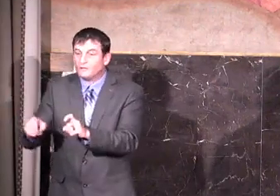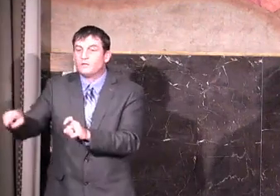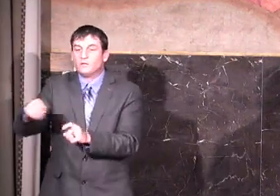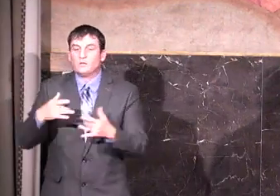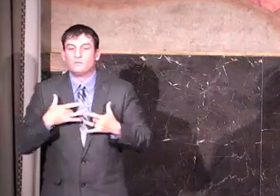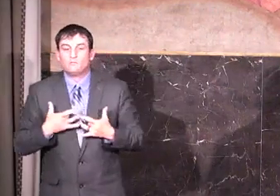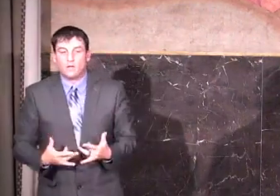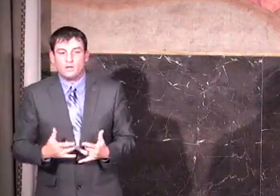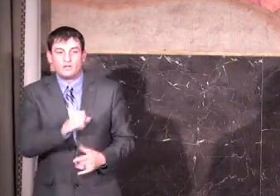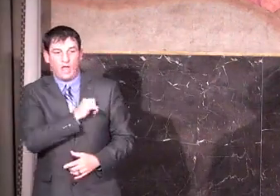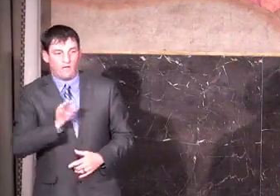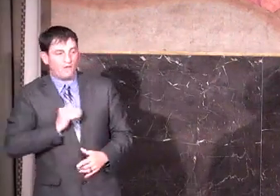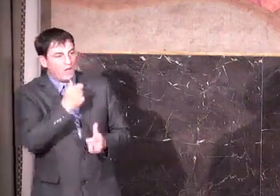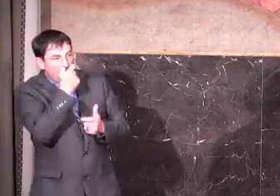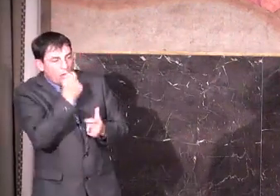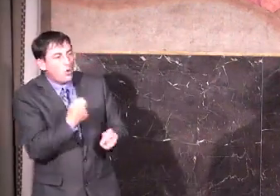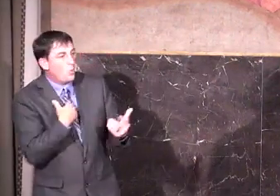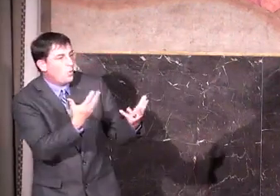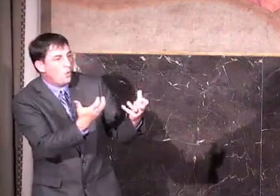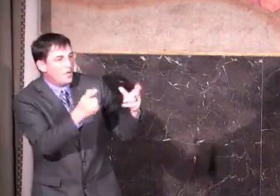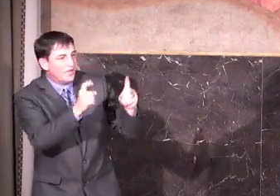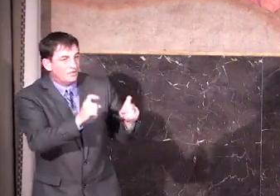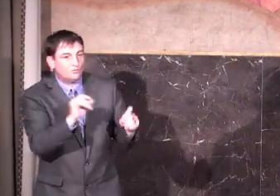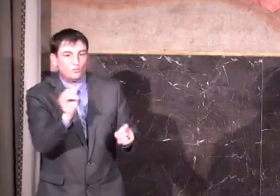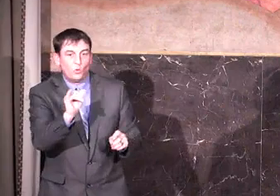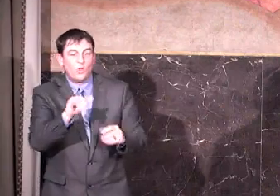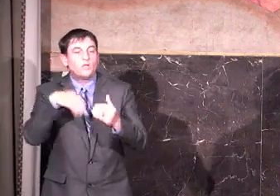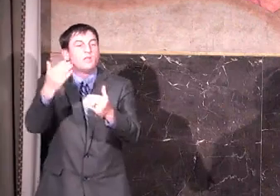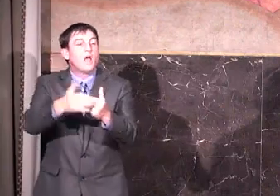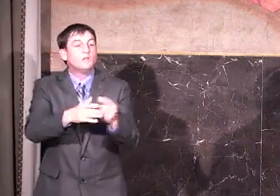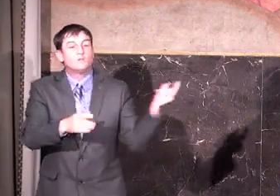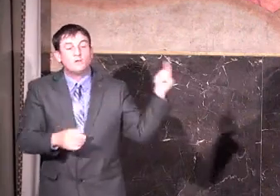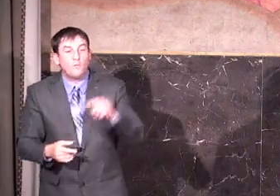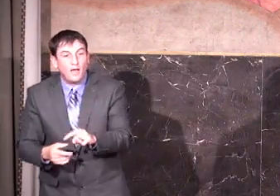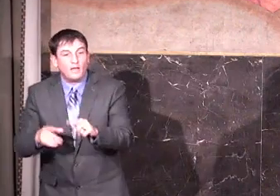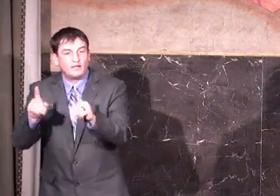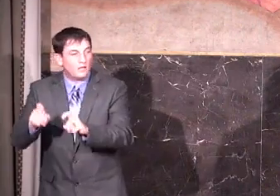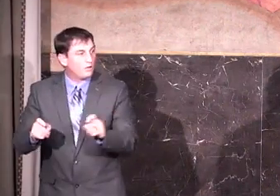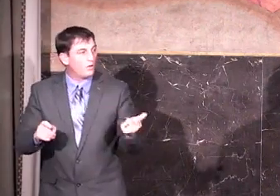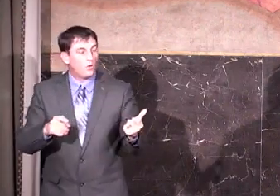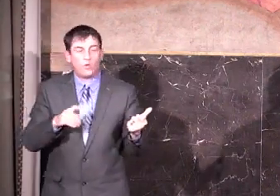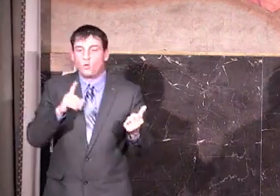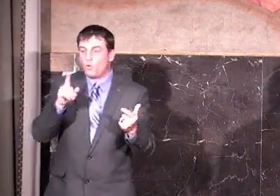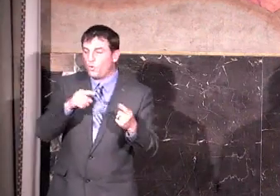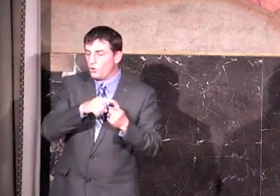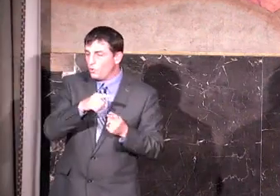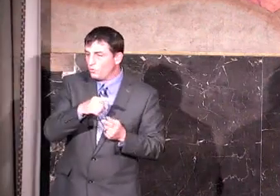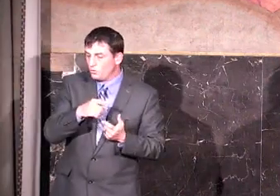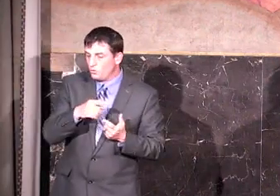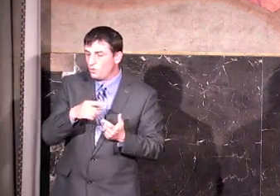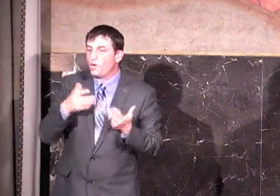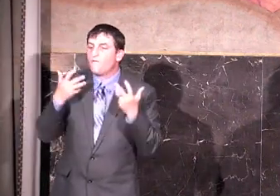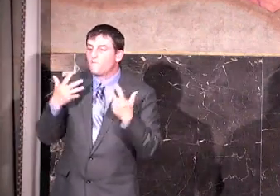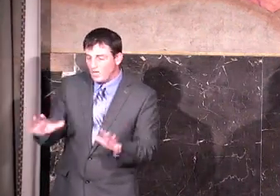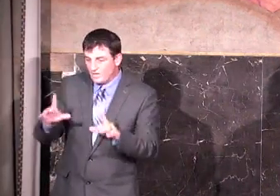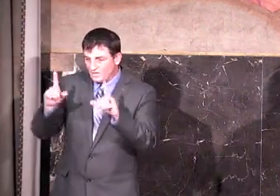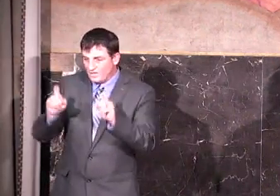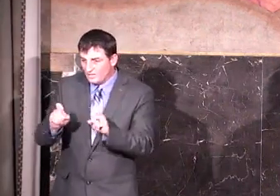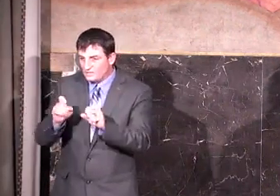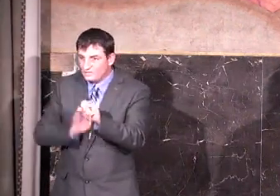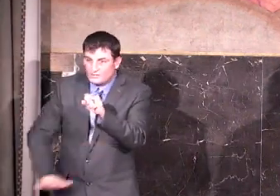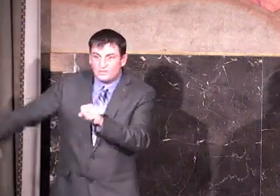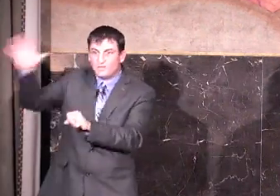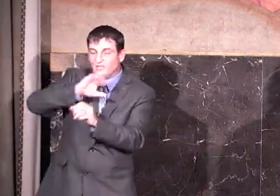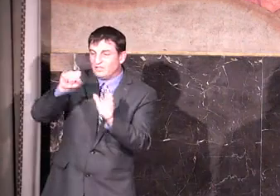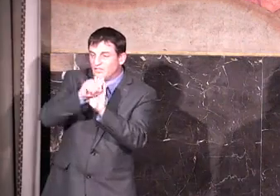of staff when we come back to do more testing as well. So whenever you get to the point where you say, yes, we've tested statewide in nursing